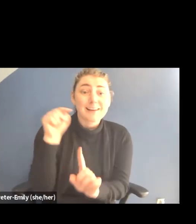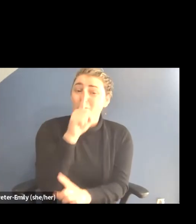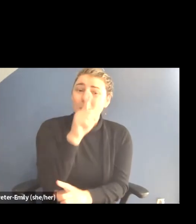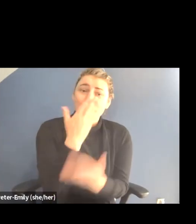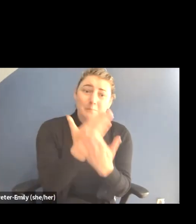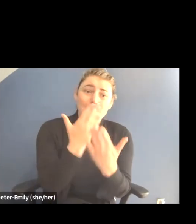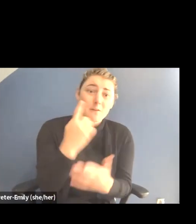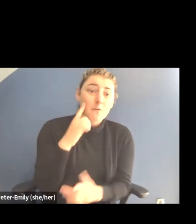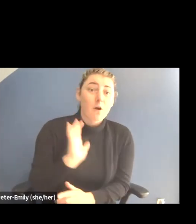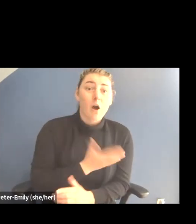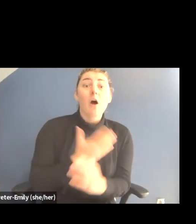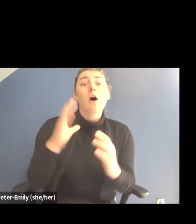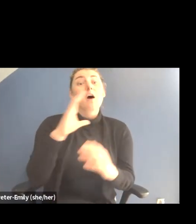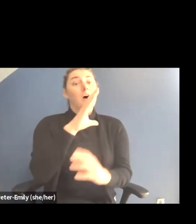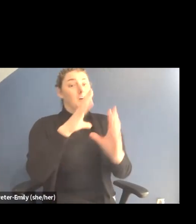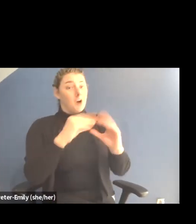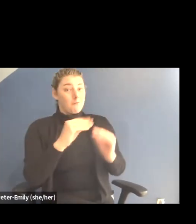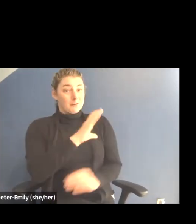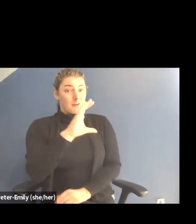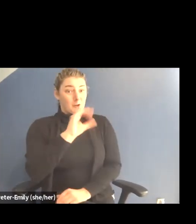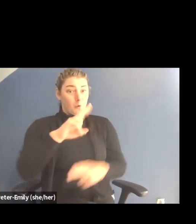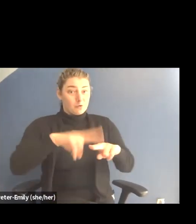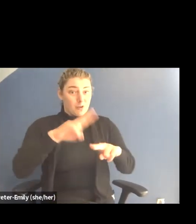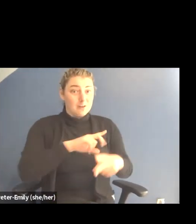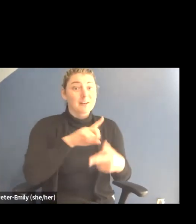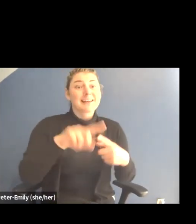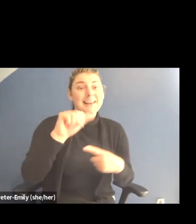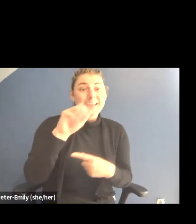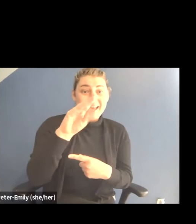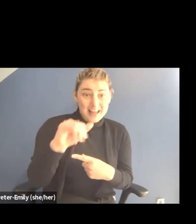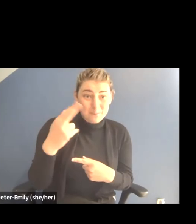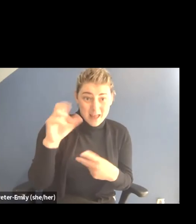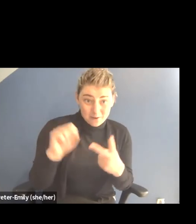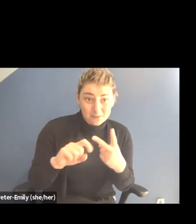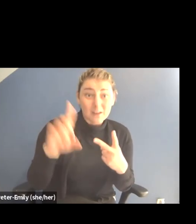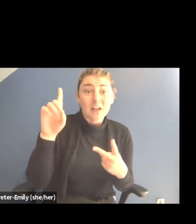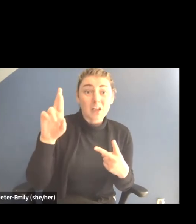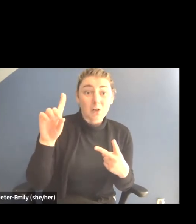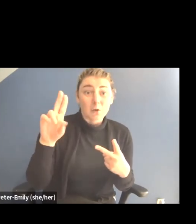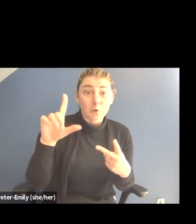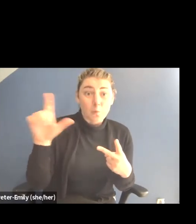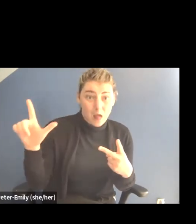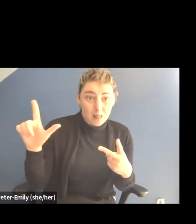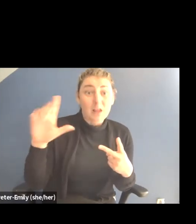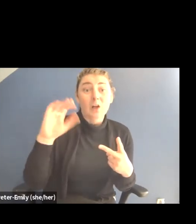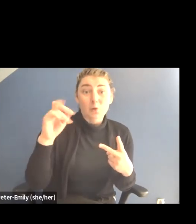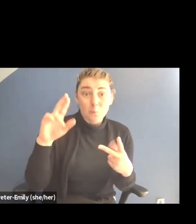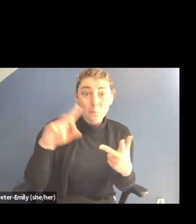special thank you as well to our conference co-chairs, Shobha Kavanakudiyal, Amy Harris, Dr. Darrell Cooper, and Alexandra